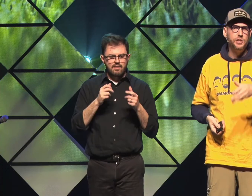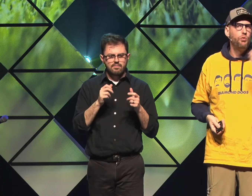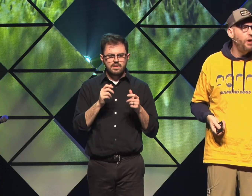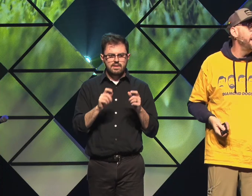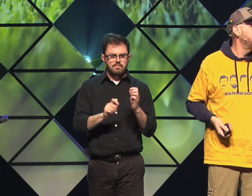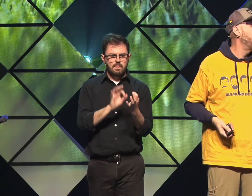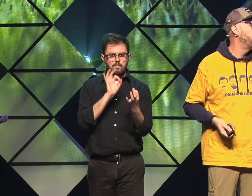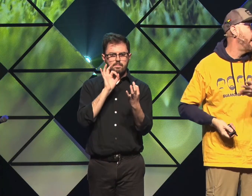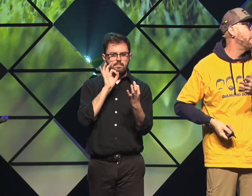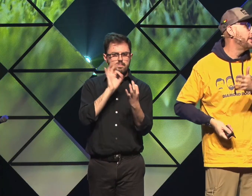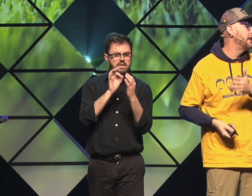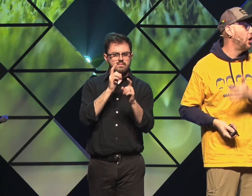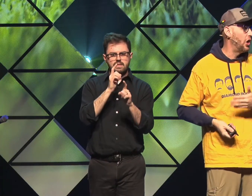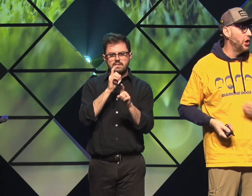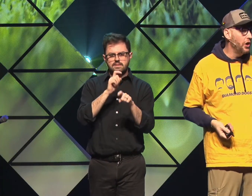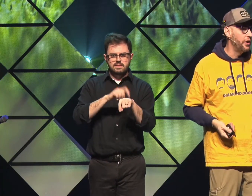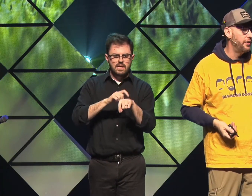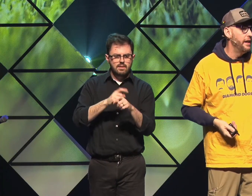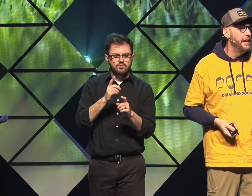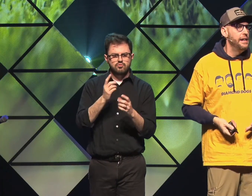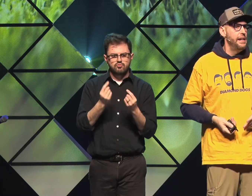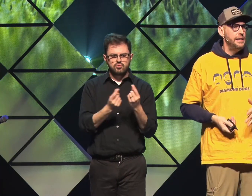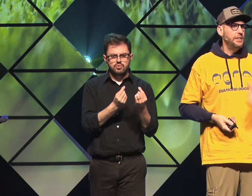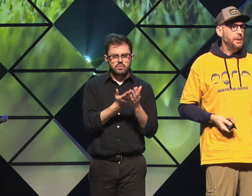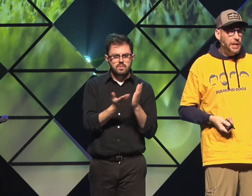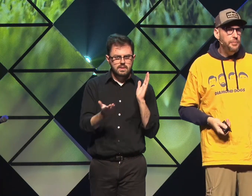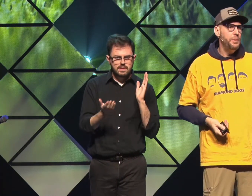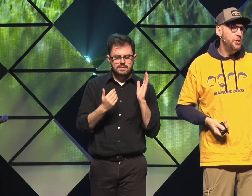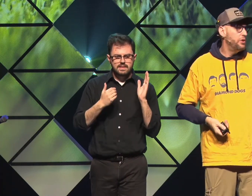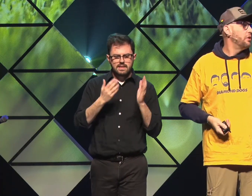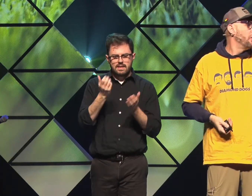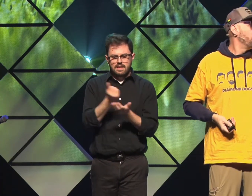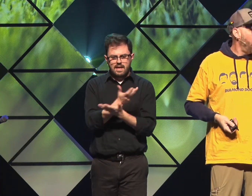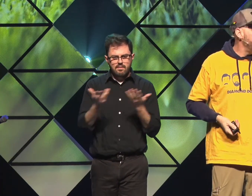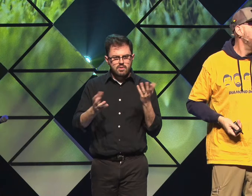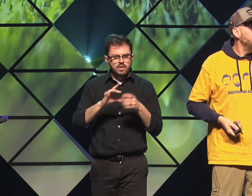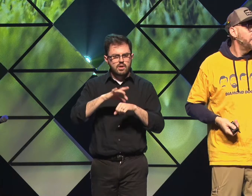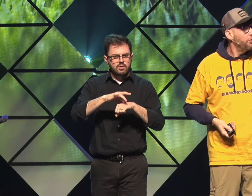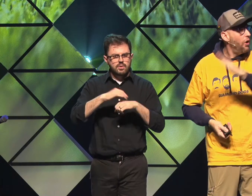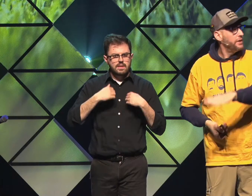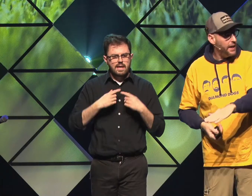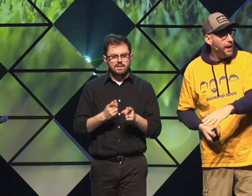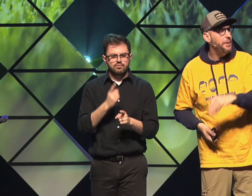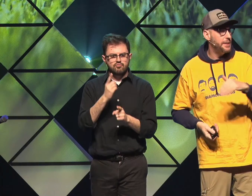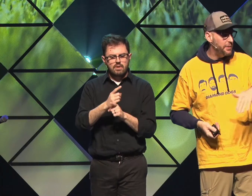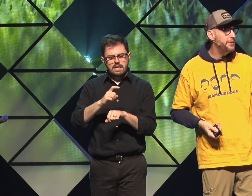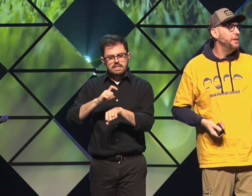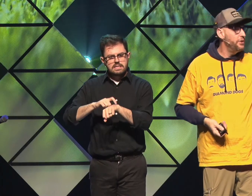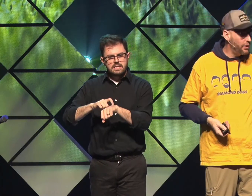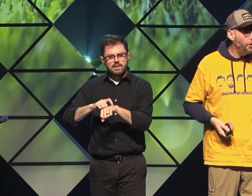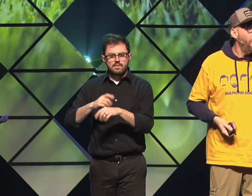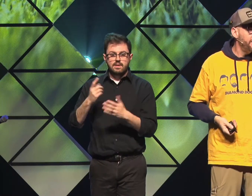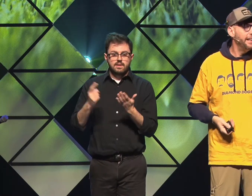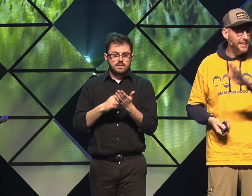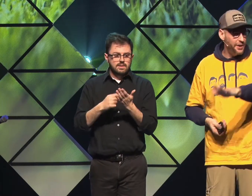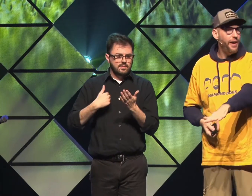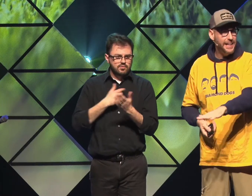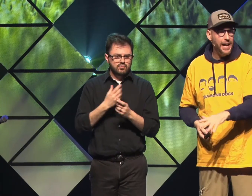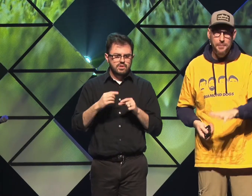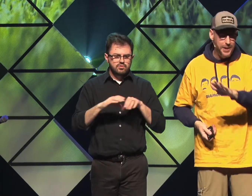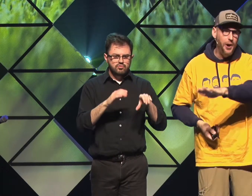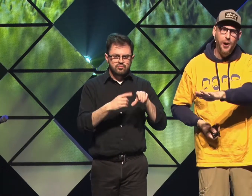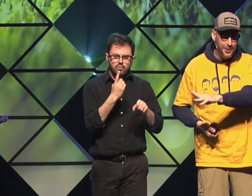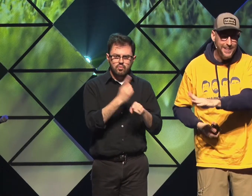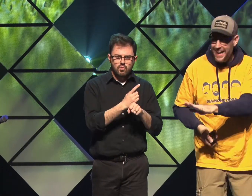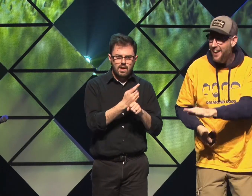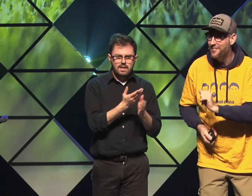do things, a right time for everything on earth. Now, sometimes we do the right thing at the wrong time, and sometimes we do the wrong thing at the right